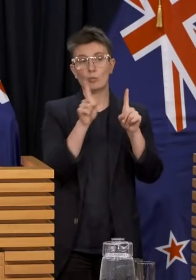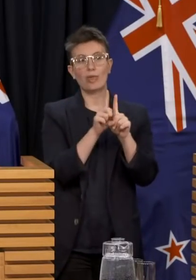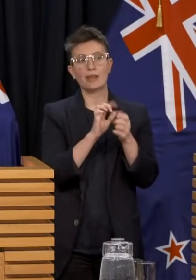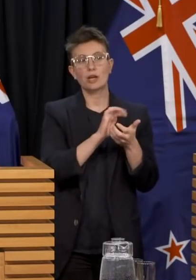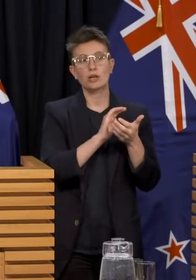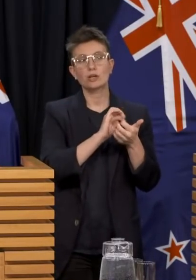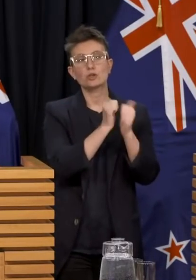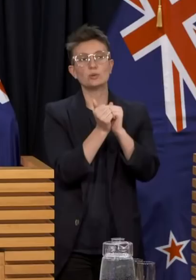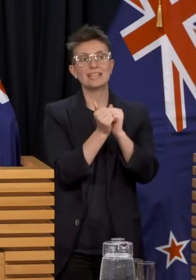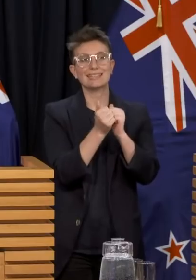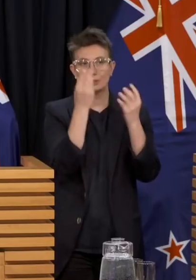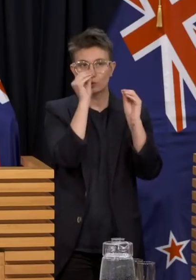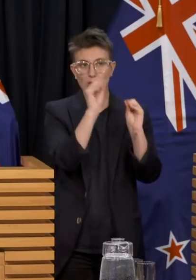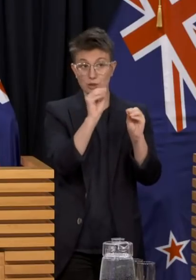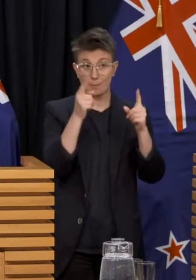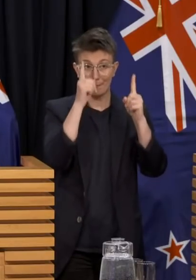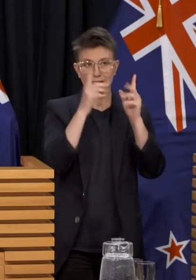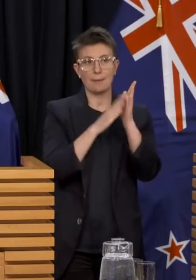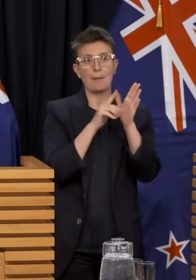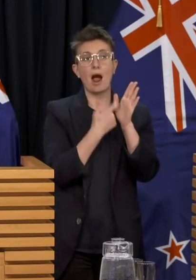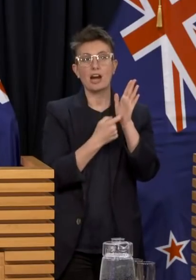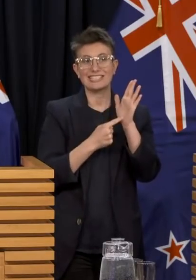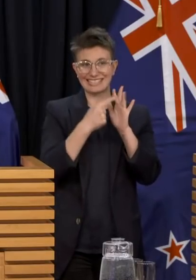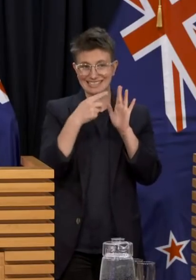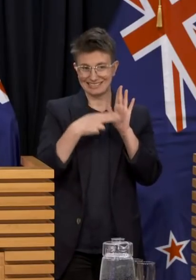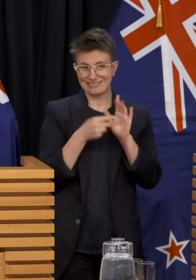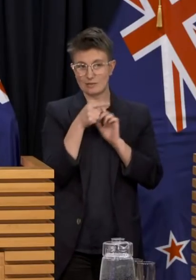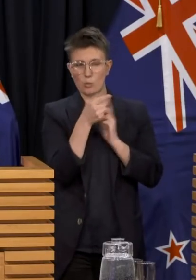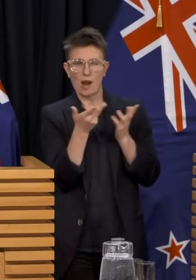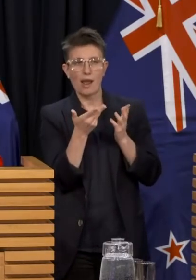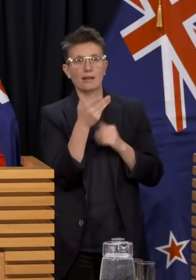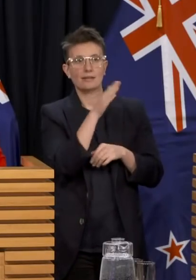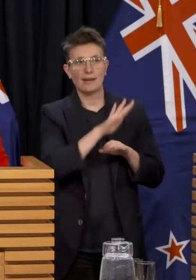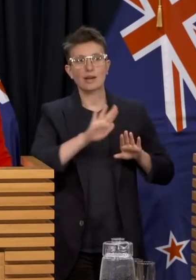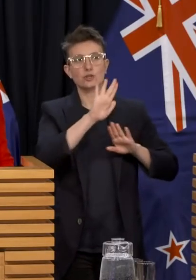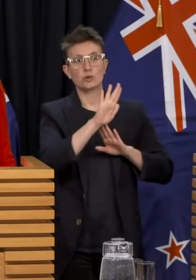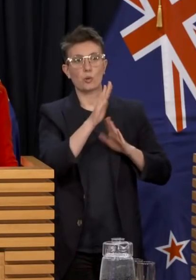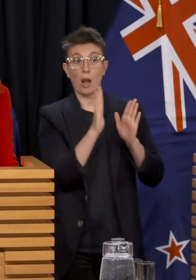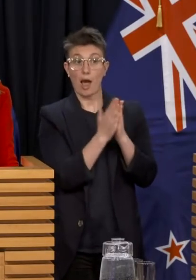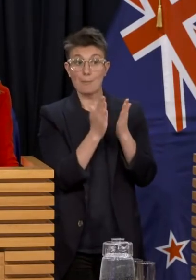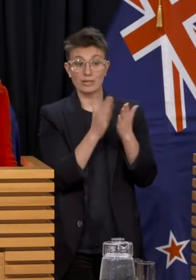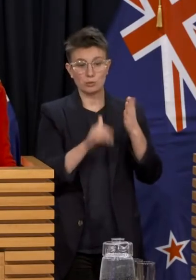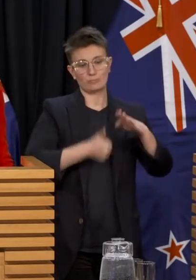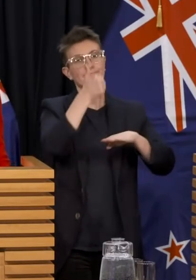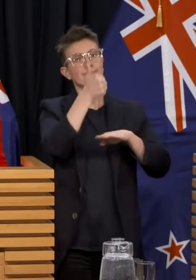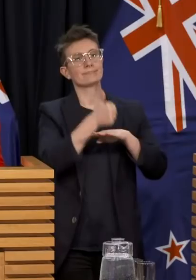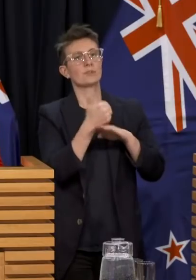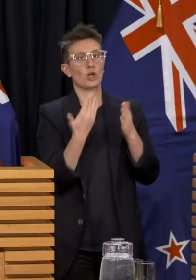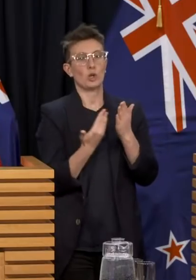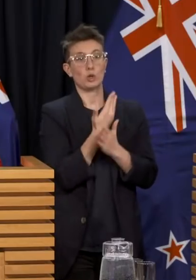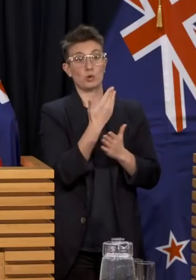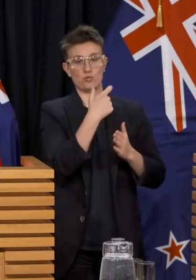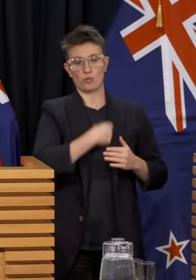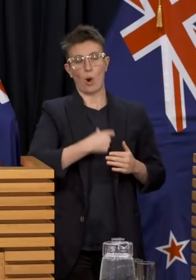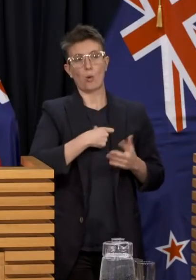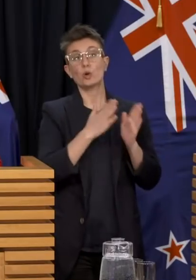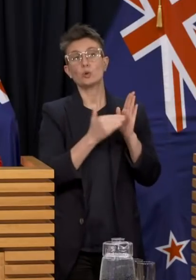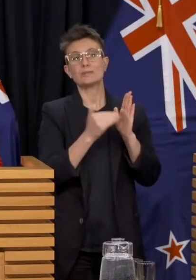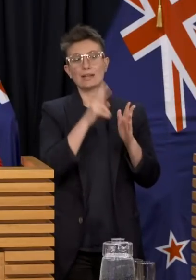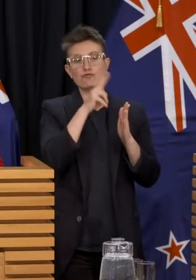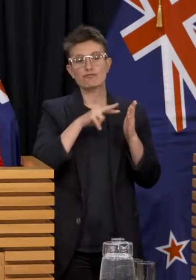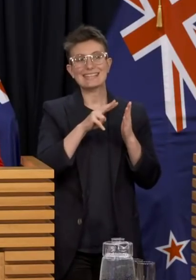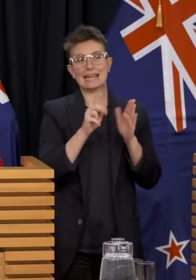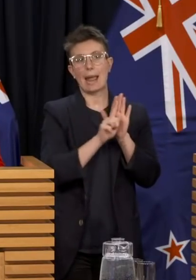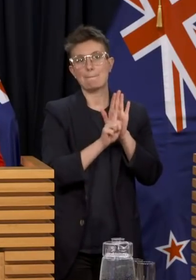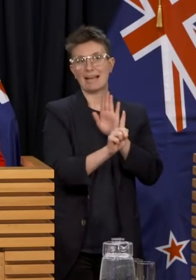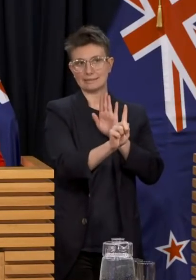the National Library to help announce the establishment of a new role, the New Zealand Reading Ambassador. On Thursday morning, I will Zoom into